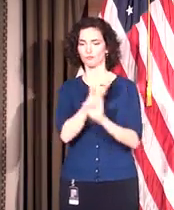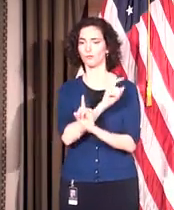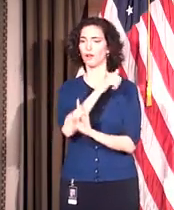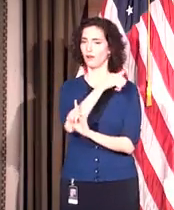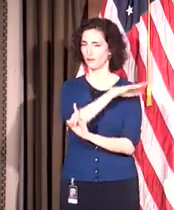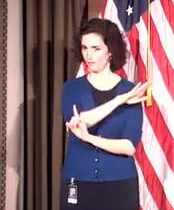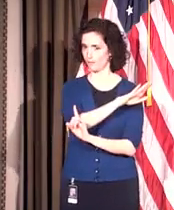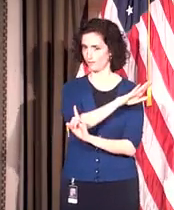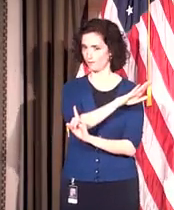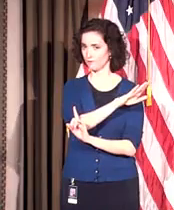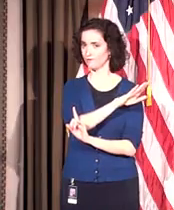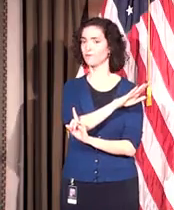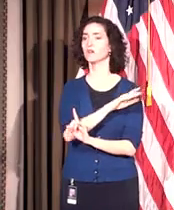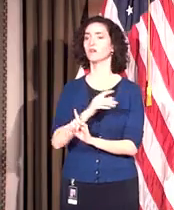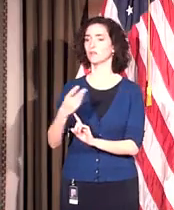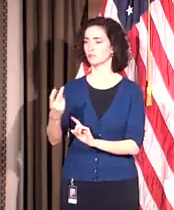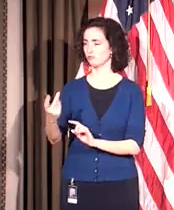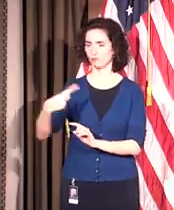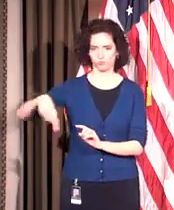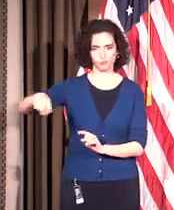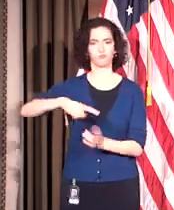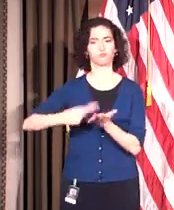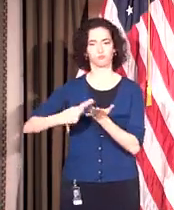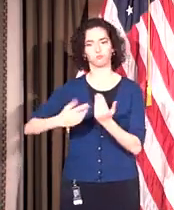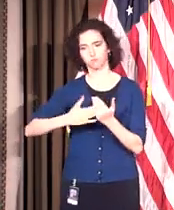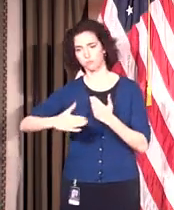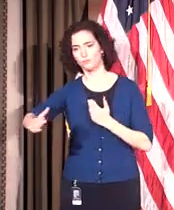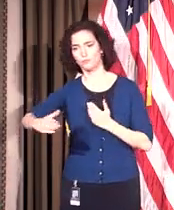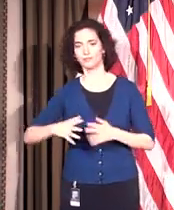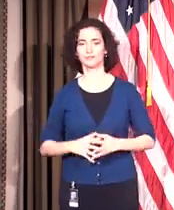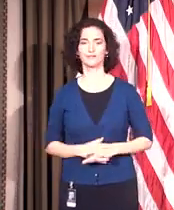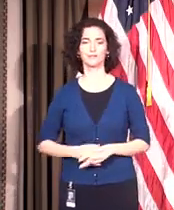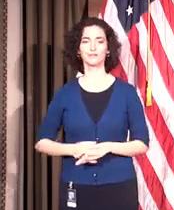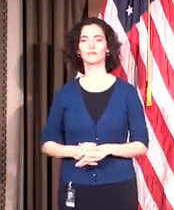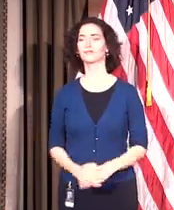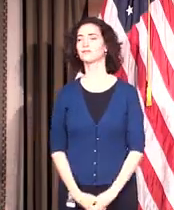finished talking, and then we'll get to the rest of the press briefing.